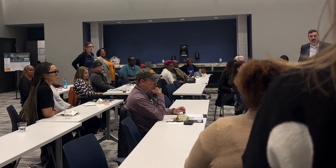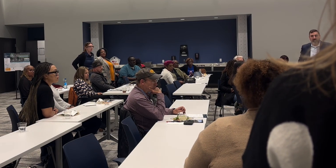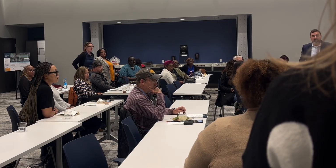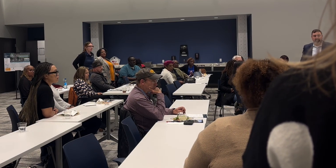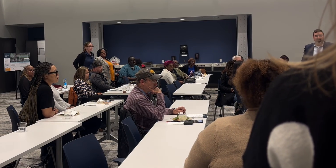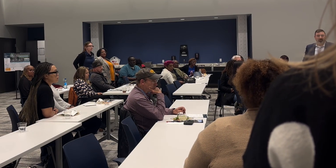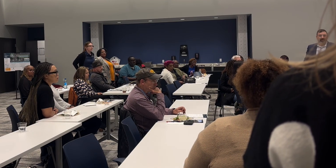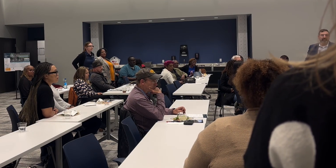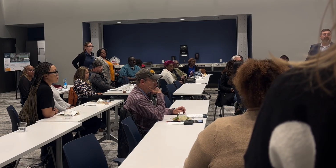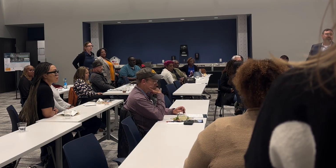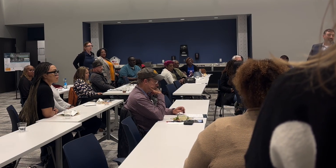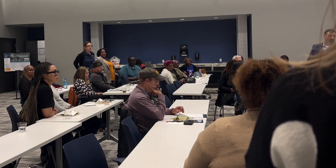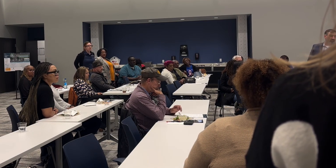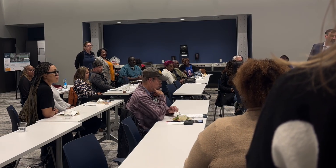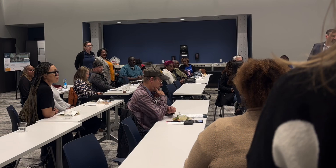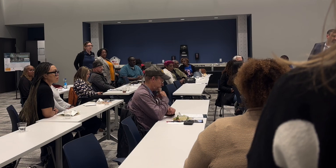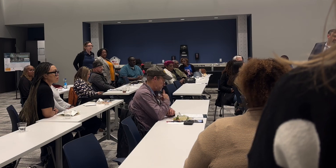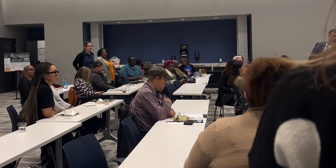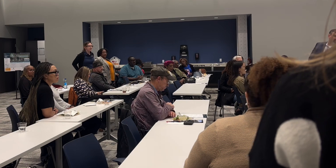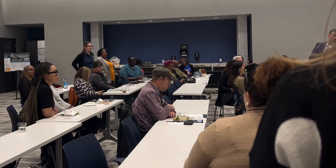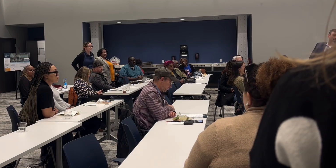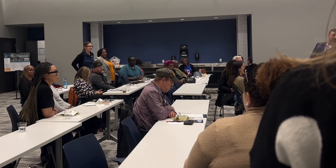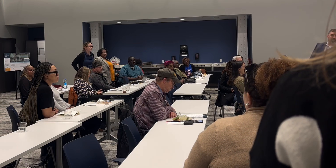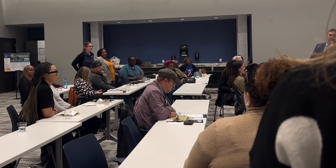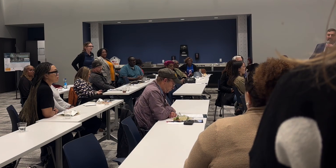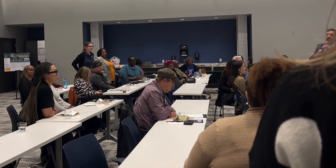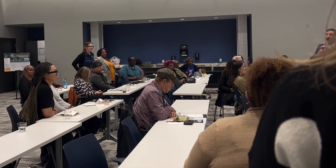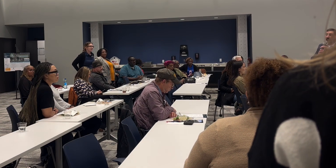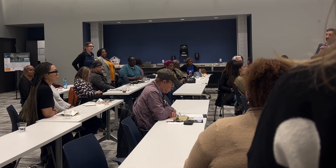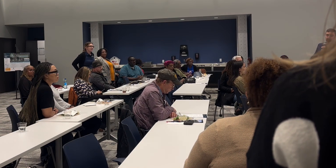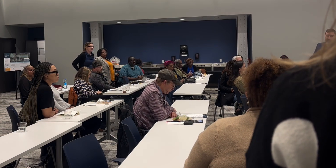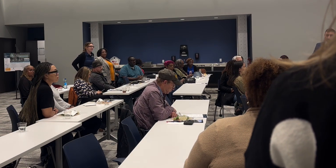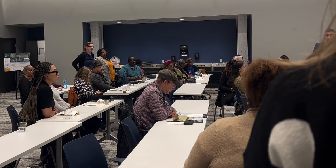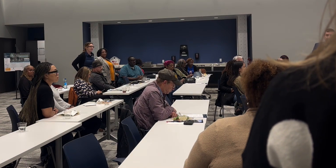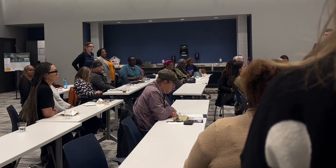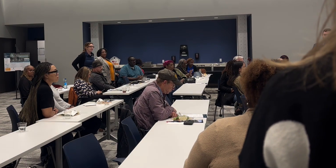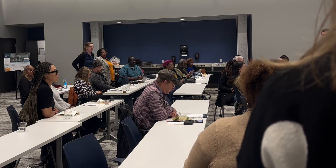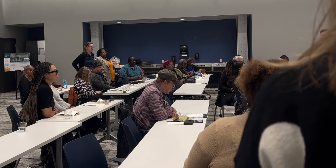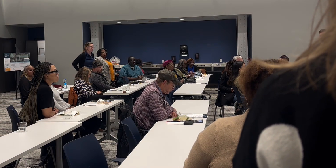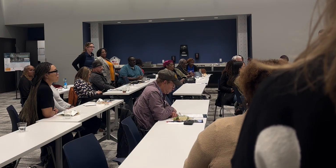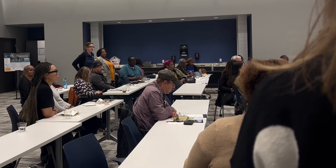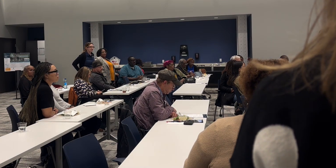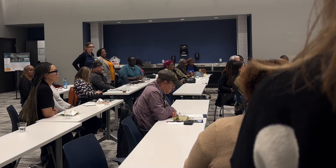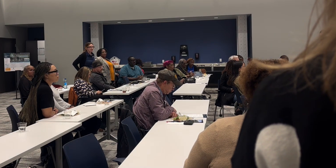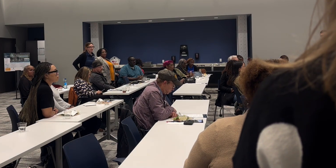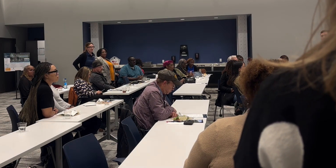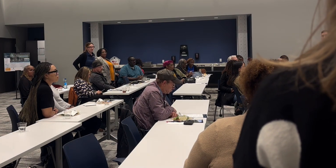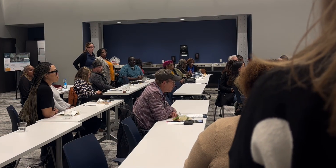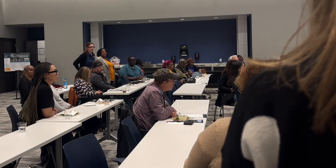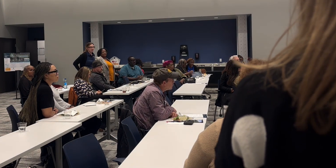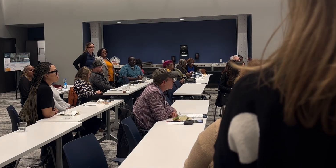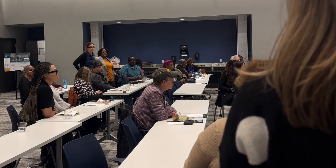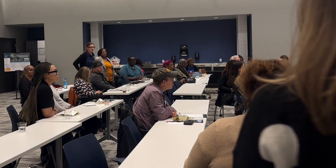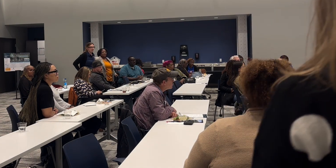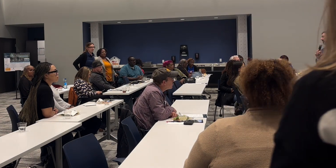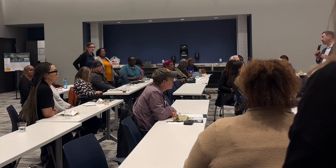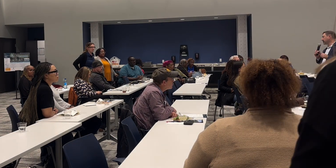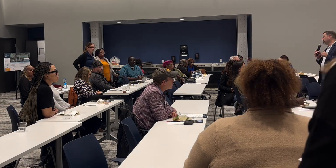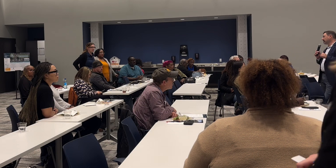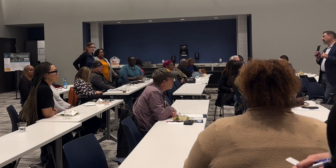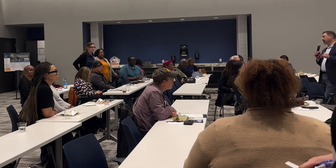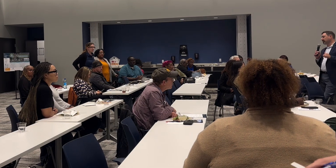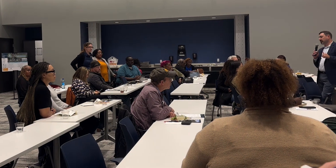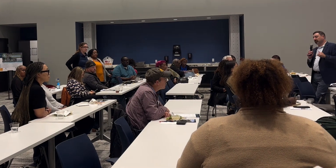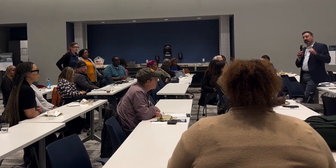of that particular site? So the beauty of this project is we don't have to pump. Because this